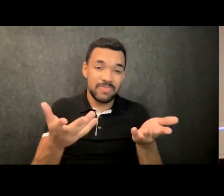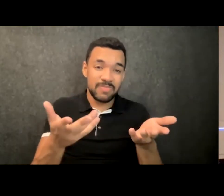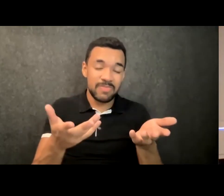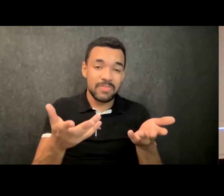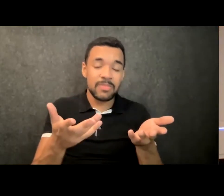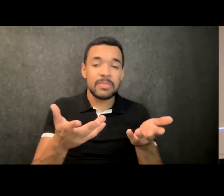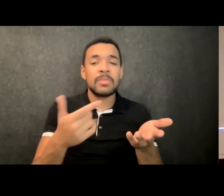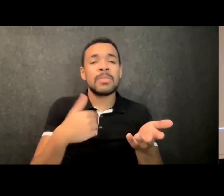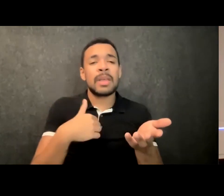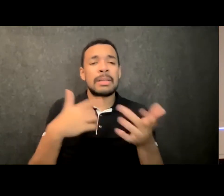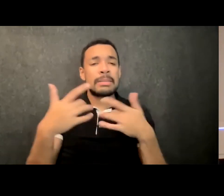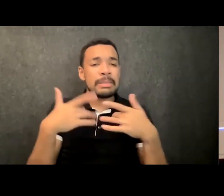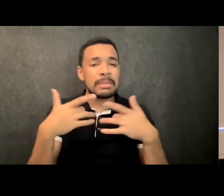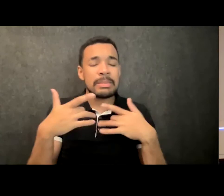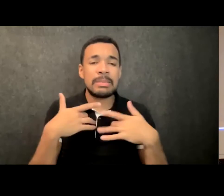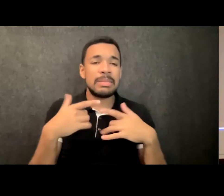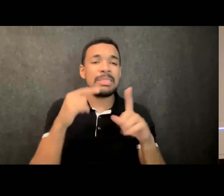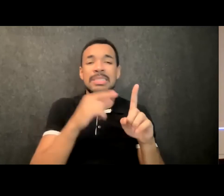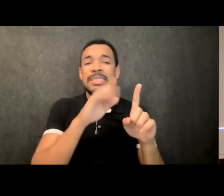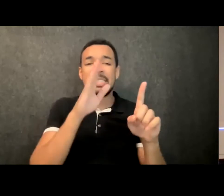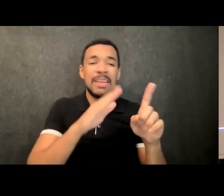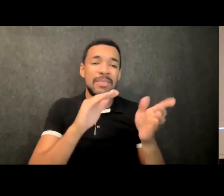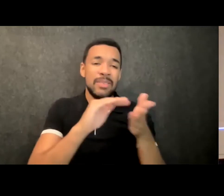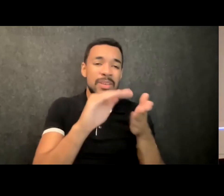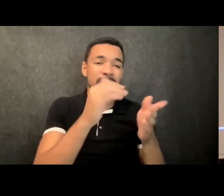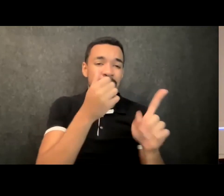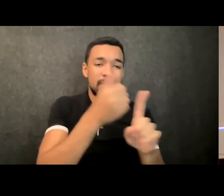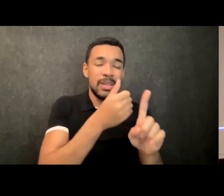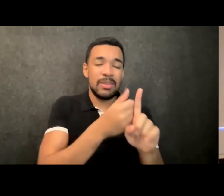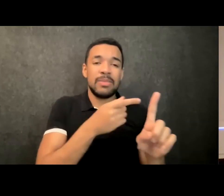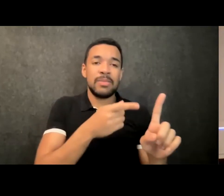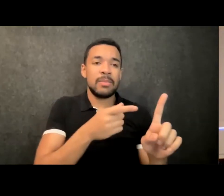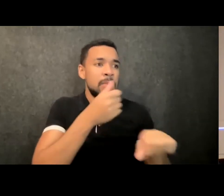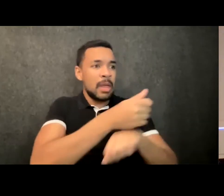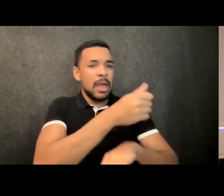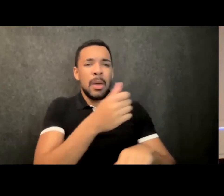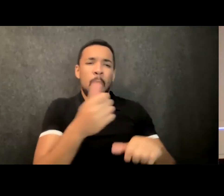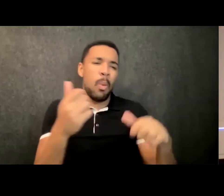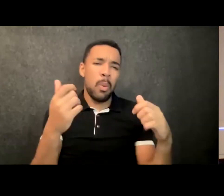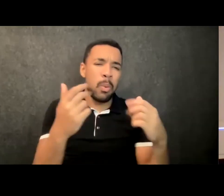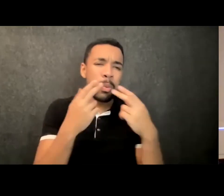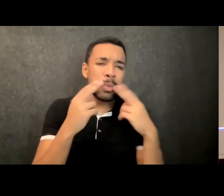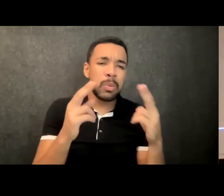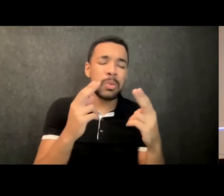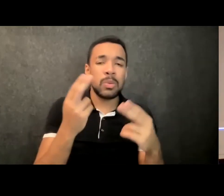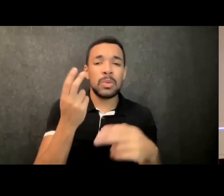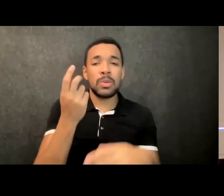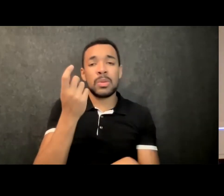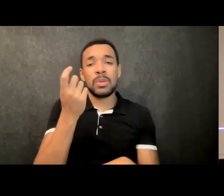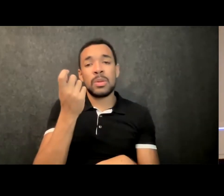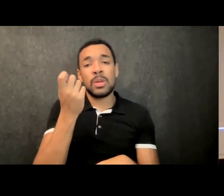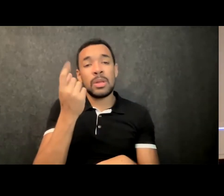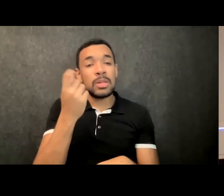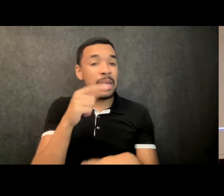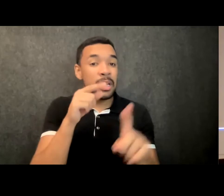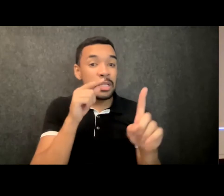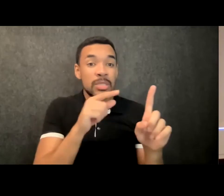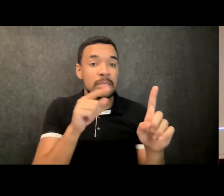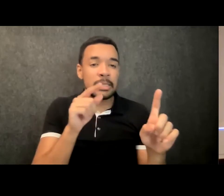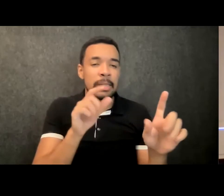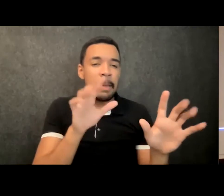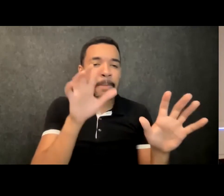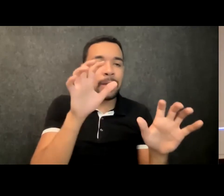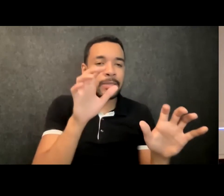was obviously not her fault. She was no monster. Missing the funeral was not as bad as everything I missed. Not as